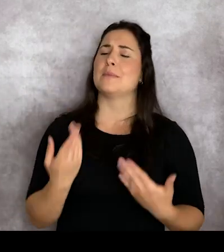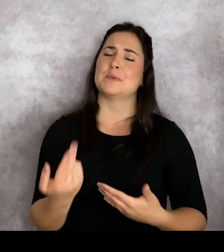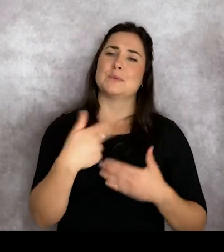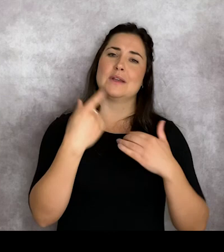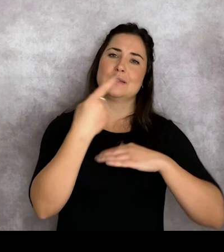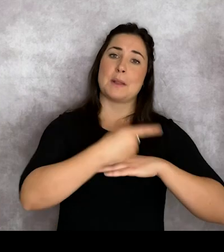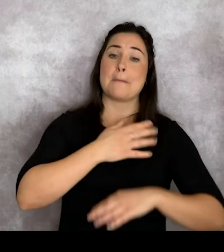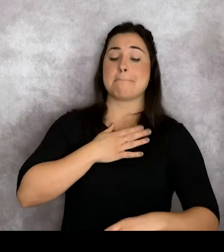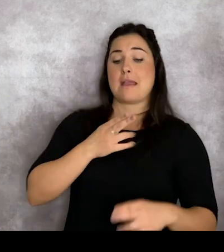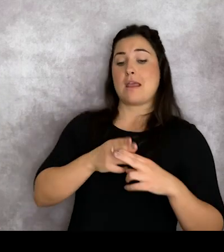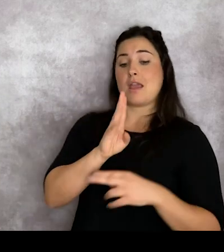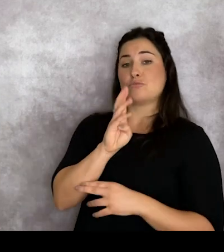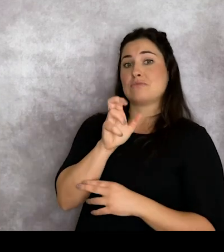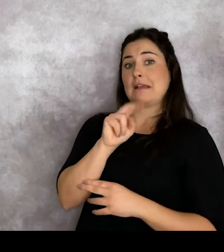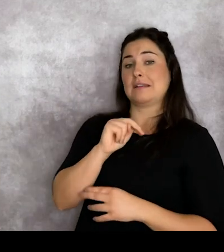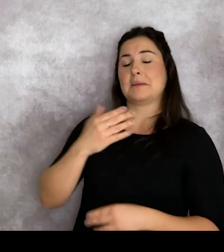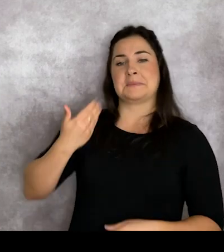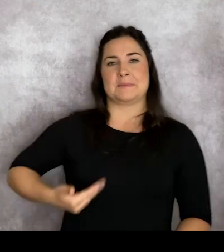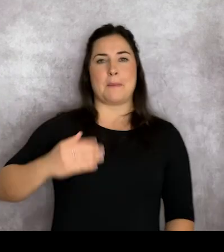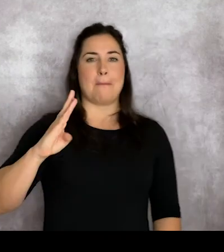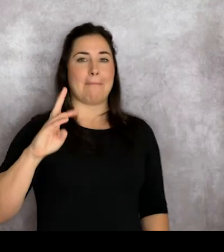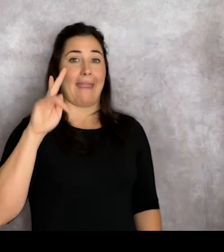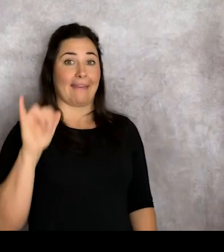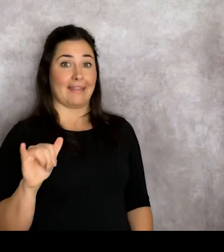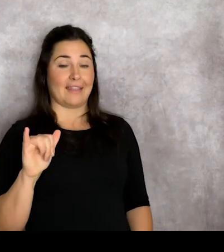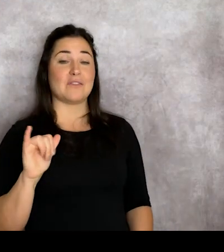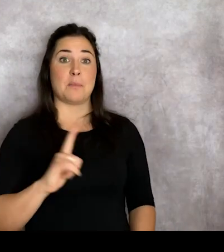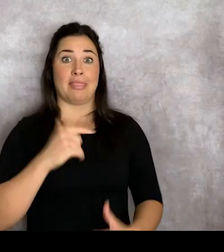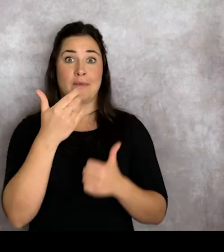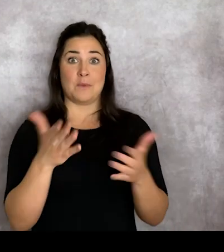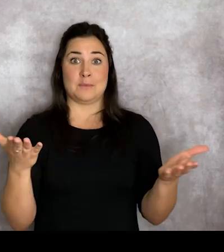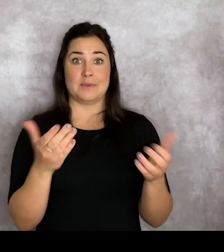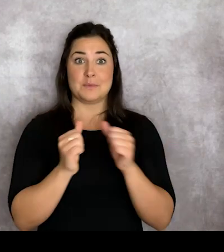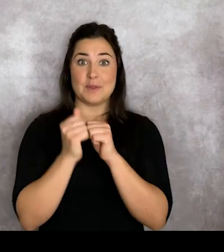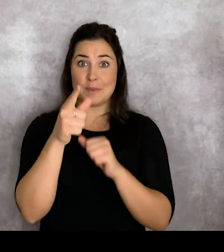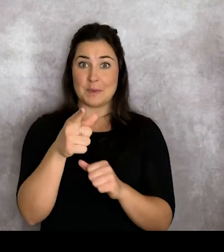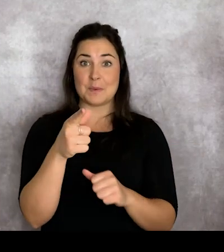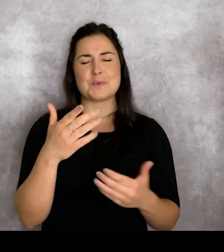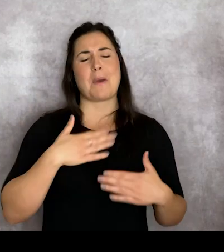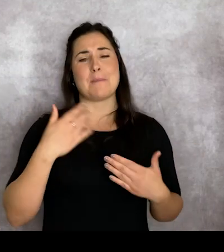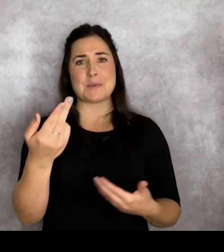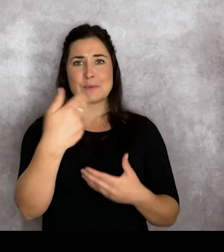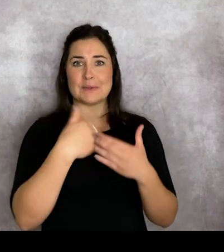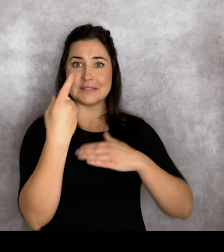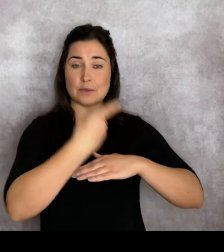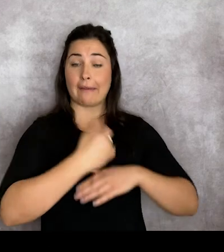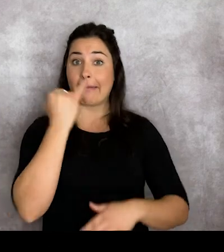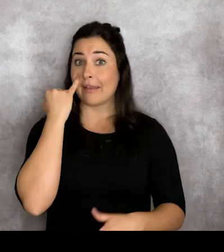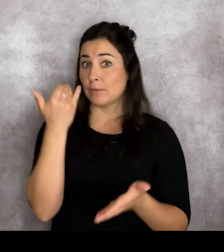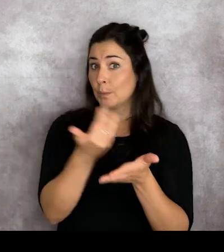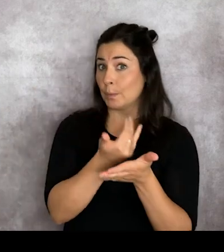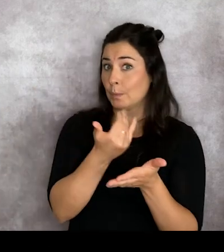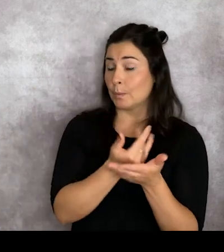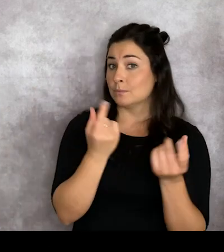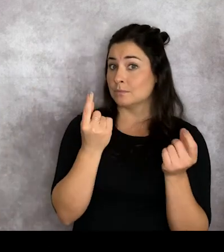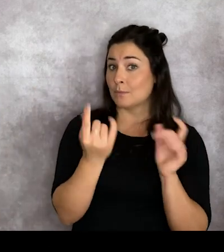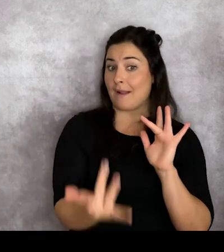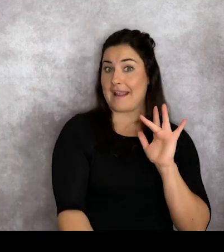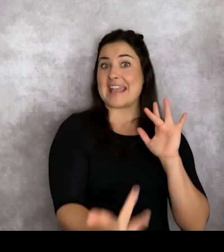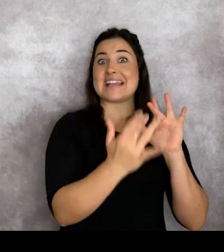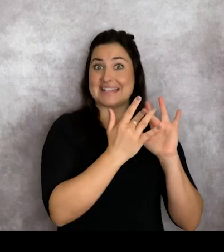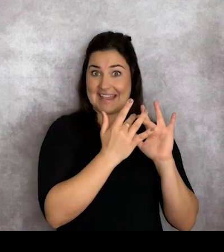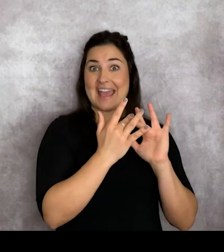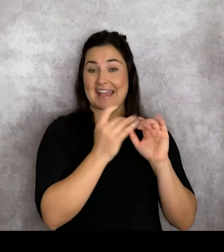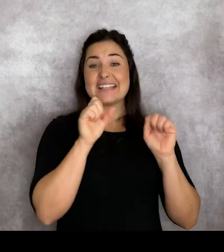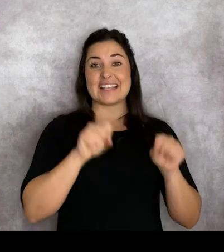name is Brandon. And I'm Becky from The Rock Living Room to yours. Welcome. We're so glad you're here today. Yes. And if you're new, you want to get connected, find out ways to get connected